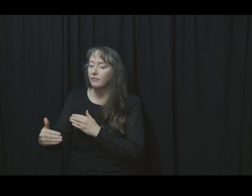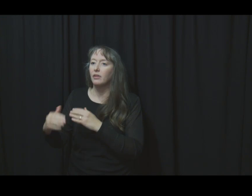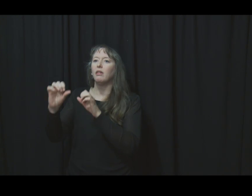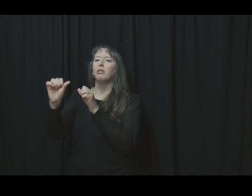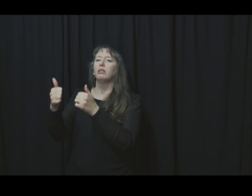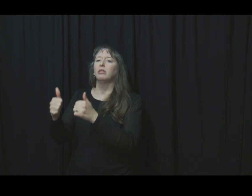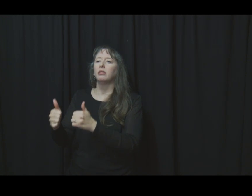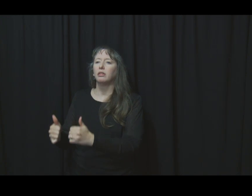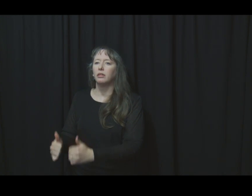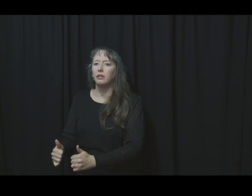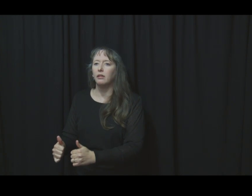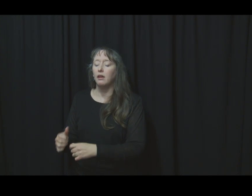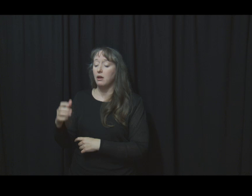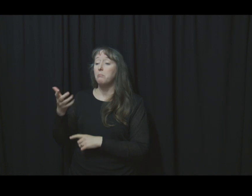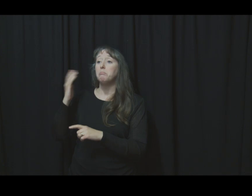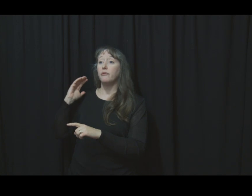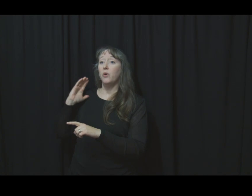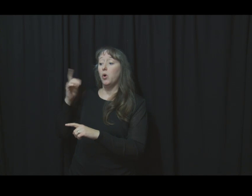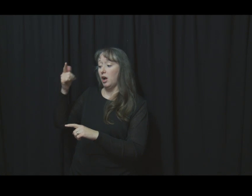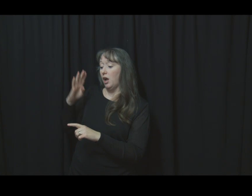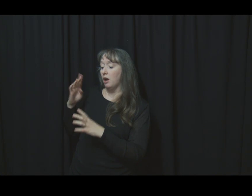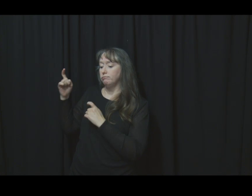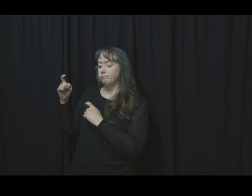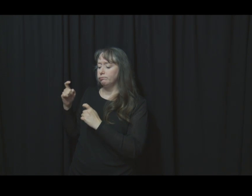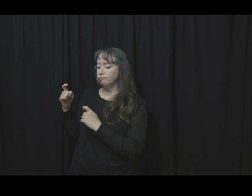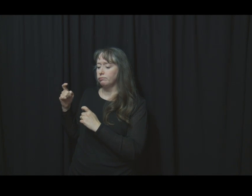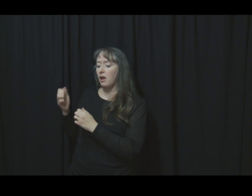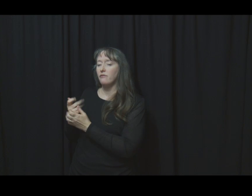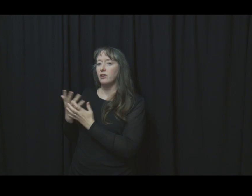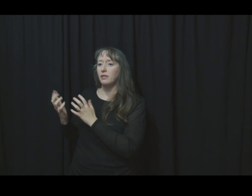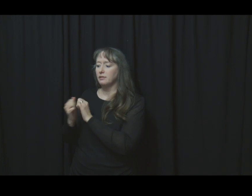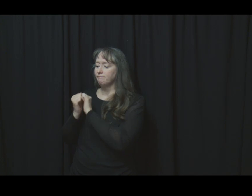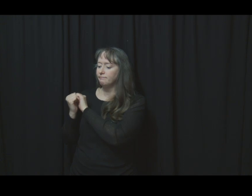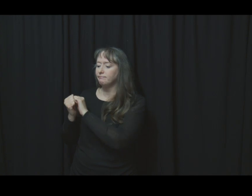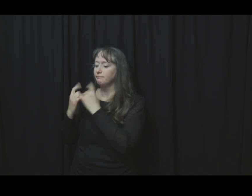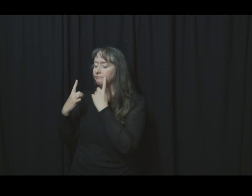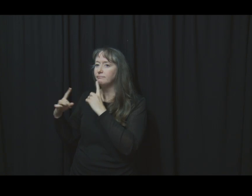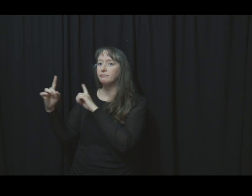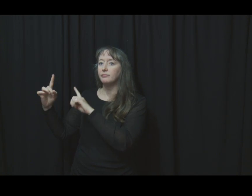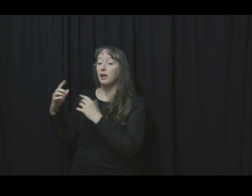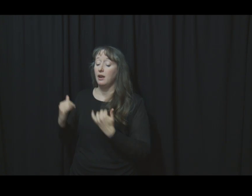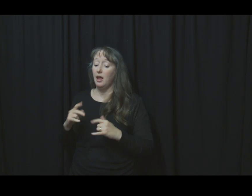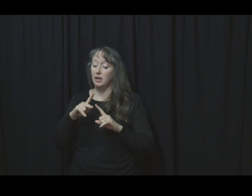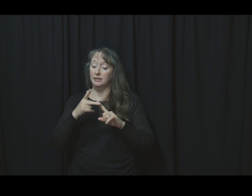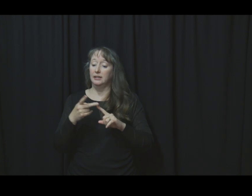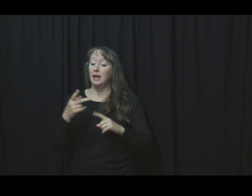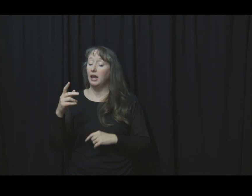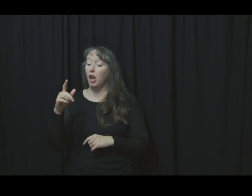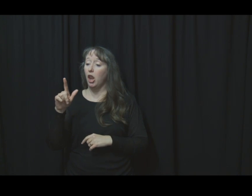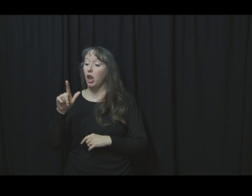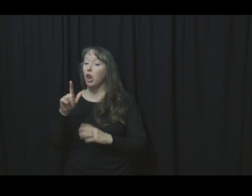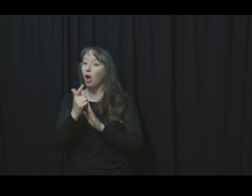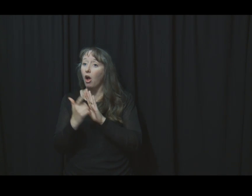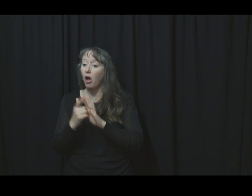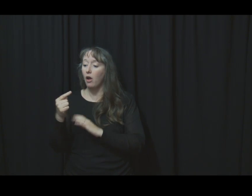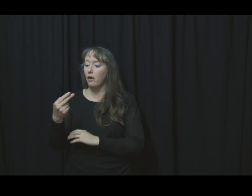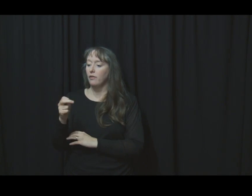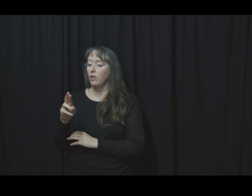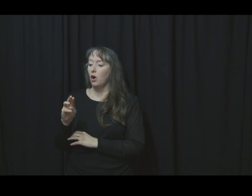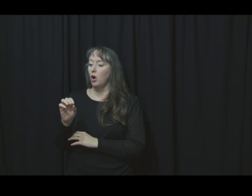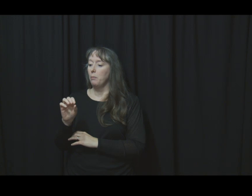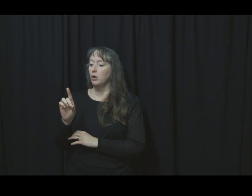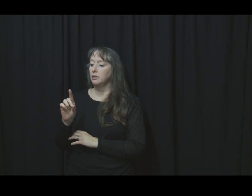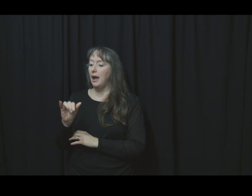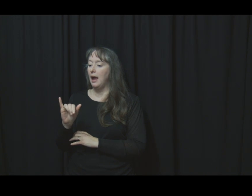he did back then. So now we see, in regard to the second law of thermodynamics, we'd say it's sort of, in a sense, a bit out of